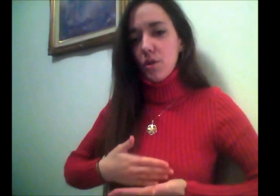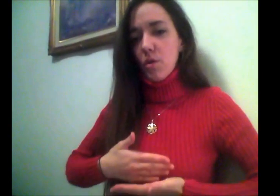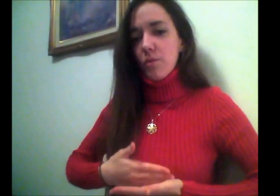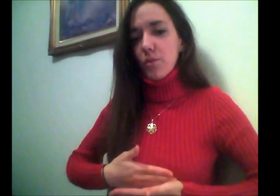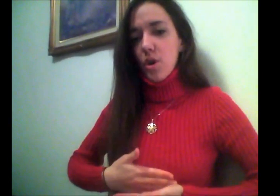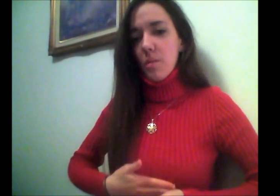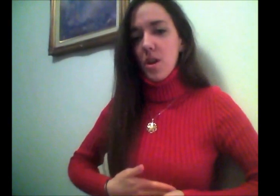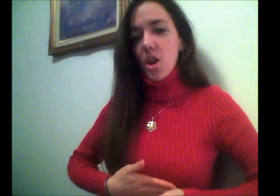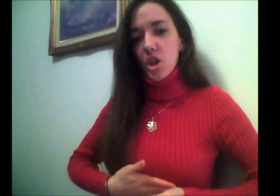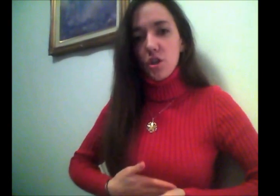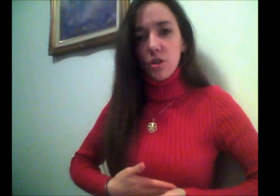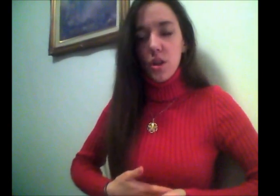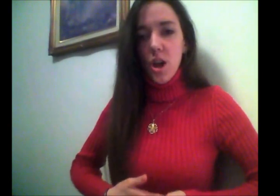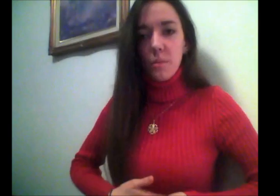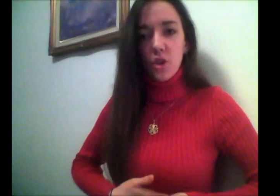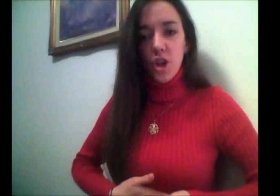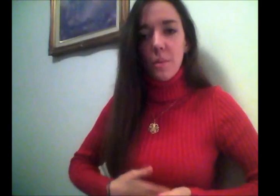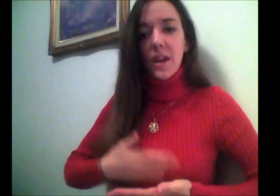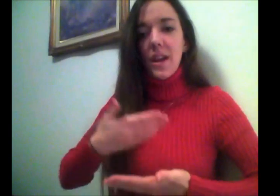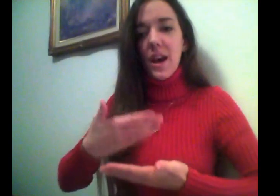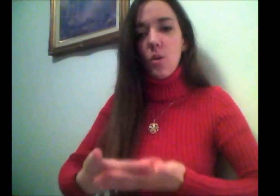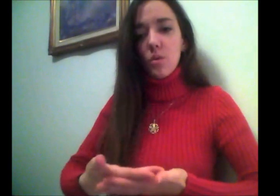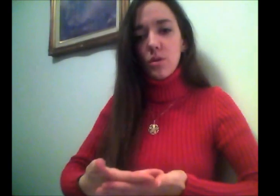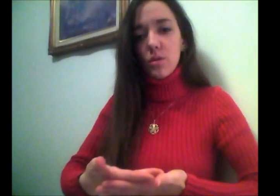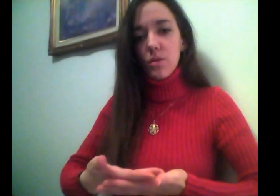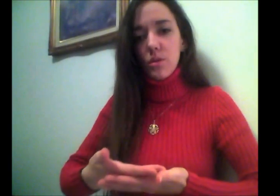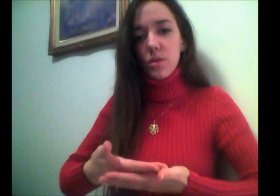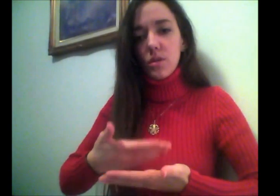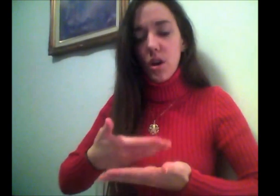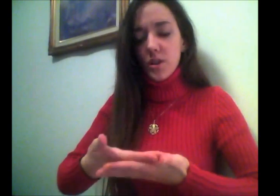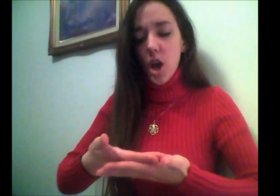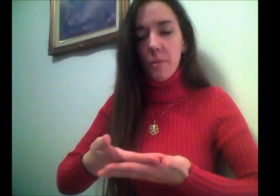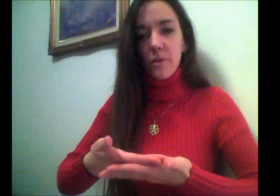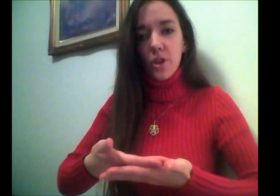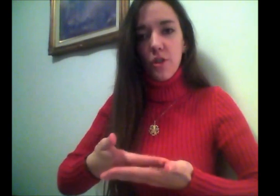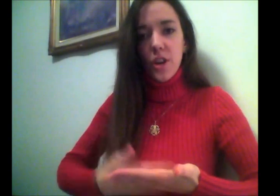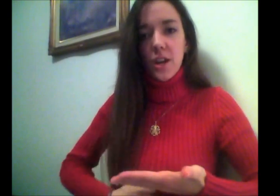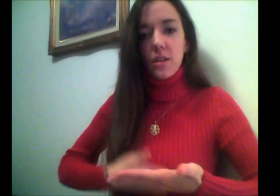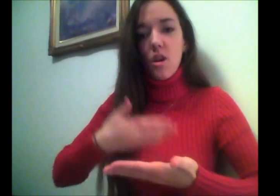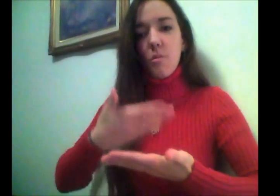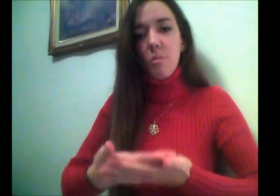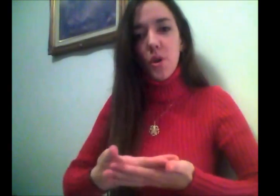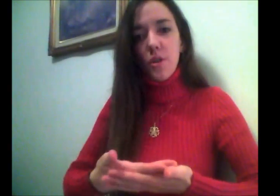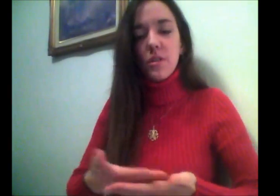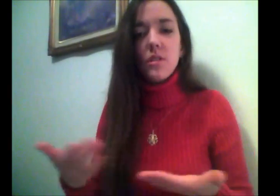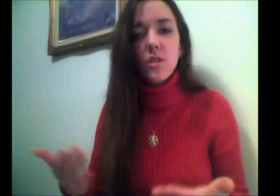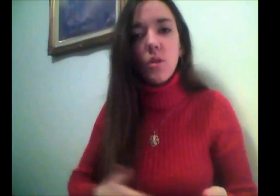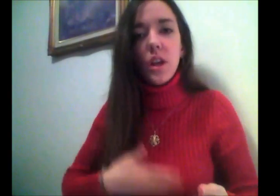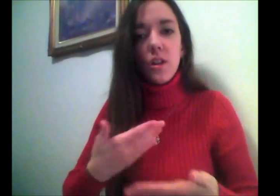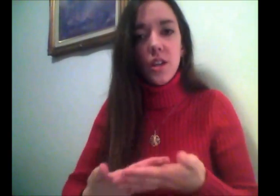So from your tummy out on top of your other hand, birth. So like your date of